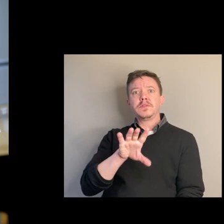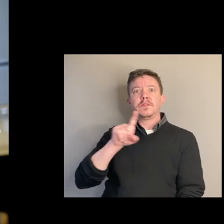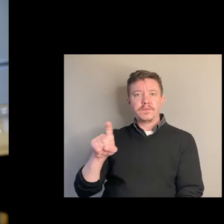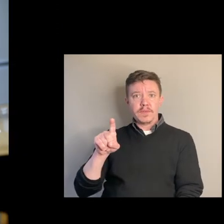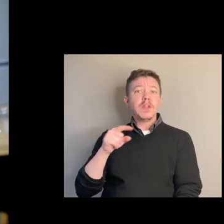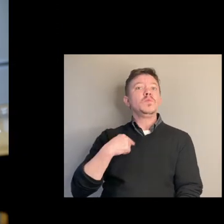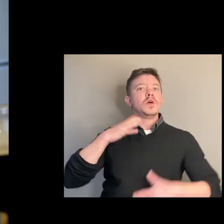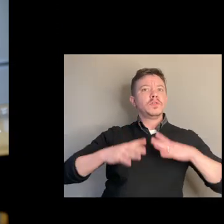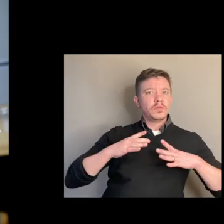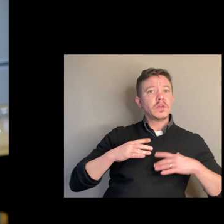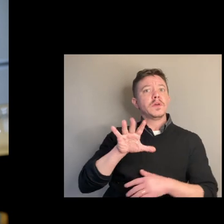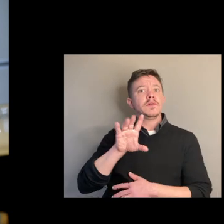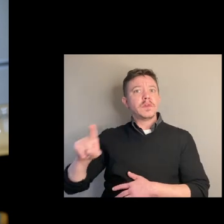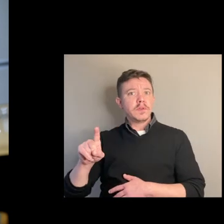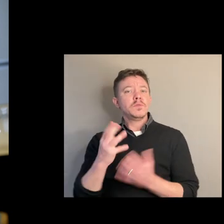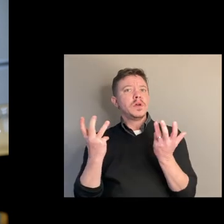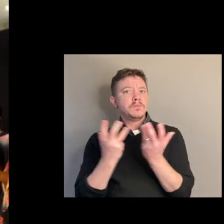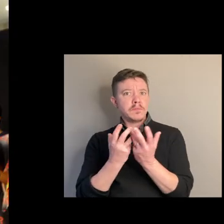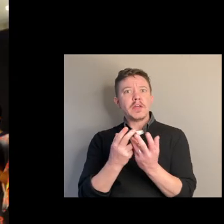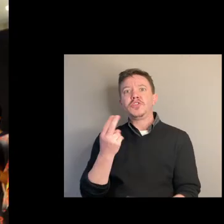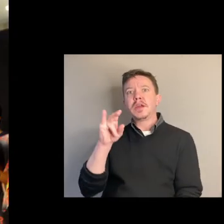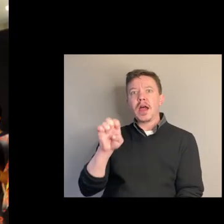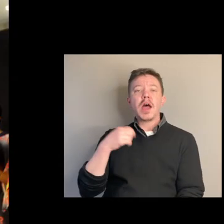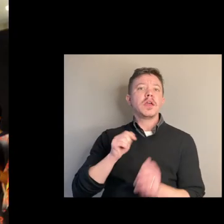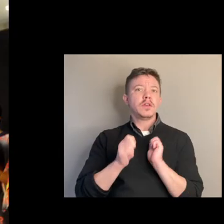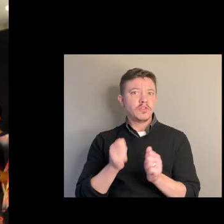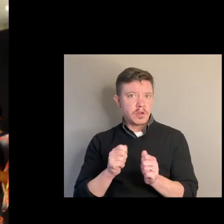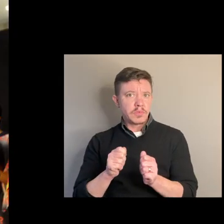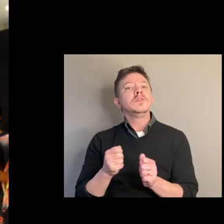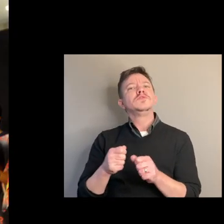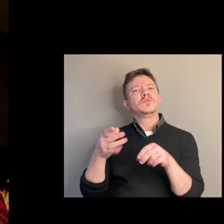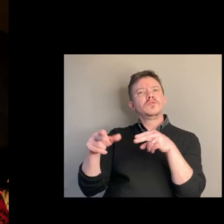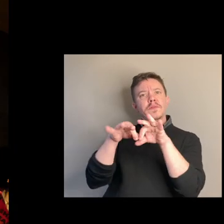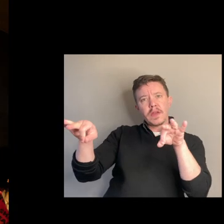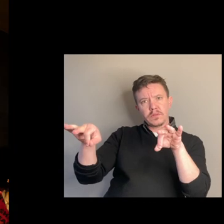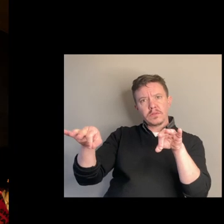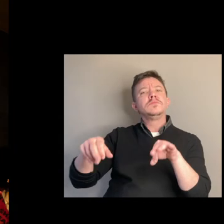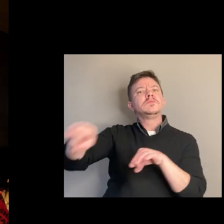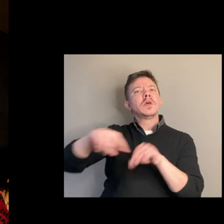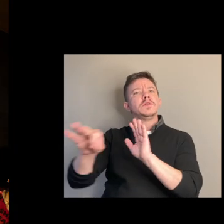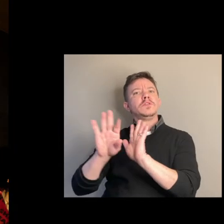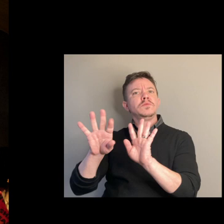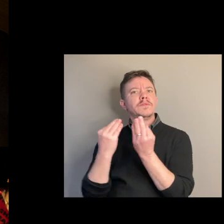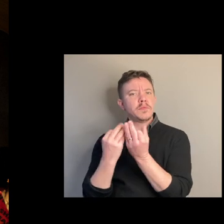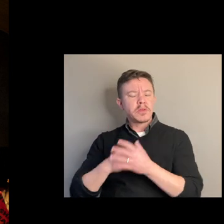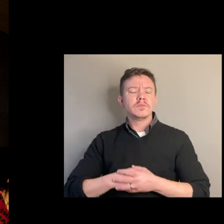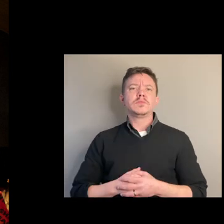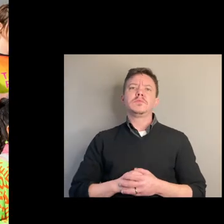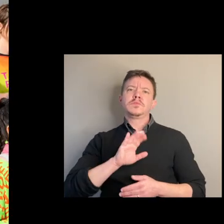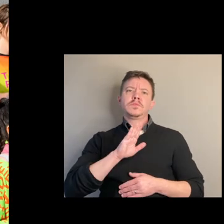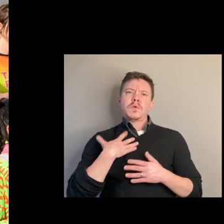includes 51 tunics with 51 matching hide drums, each emblazoned with a short phrase like, "They choose their